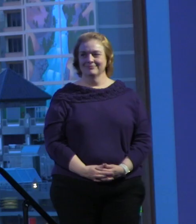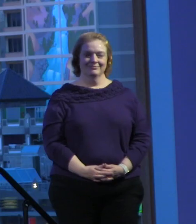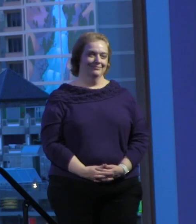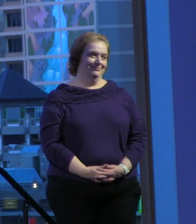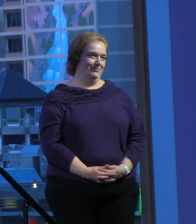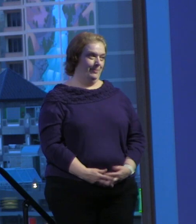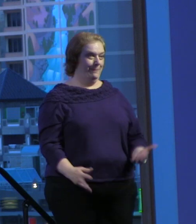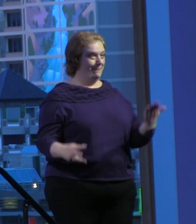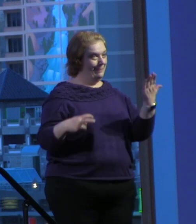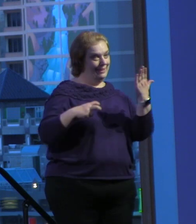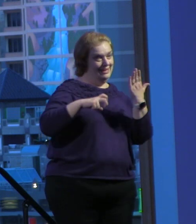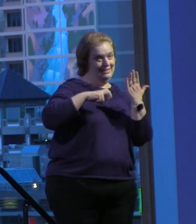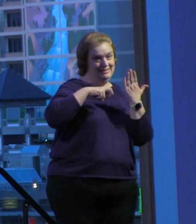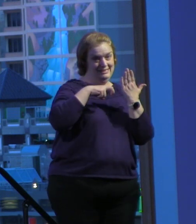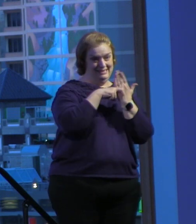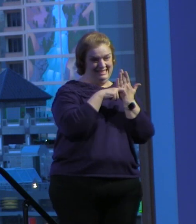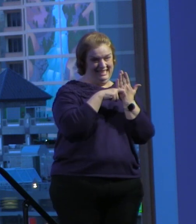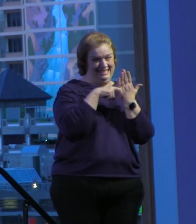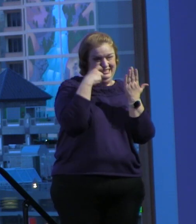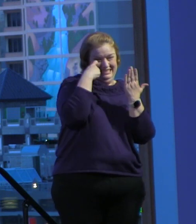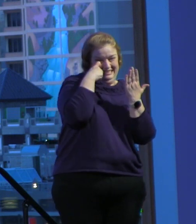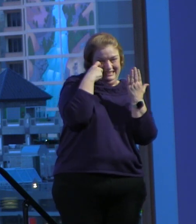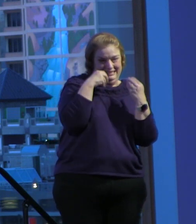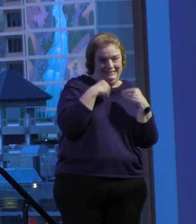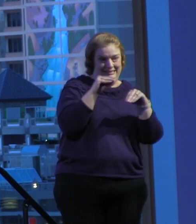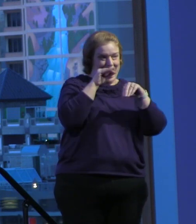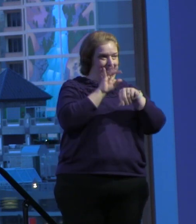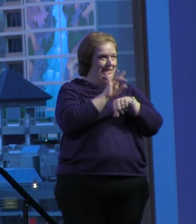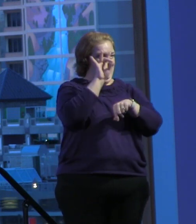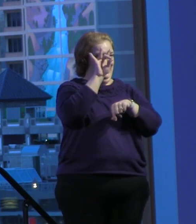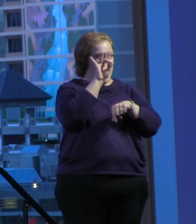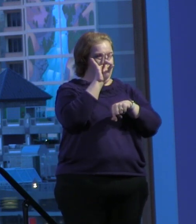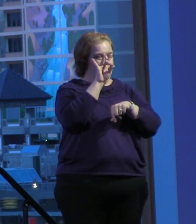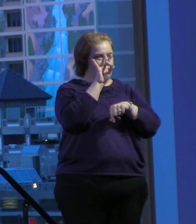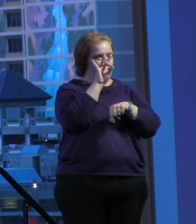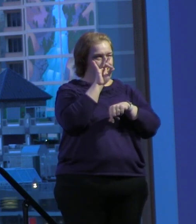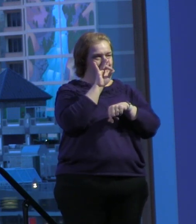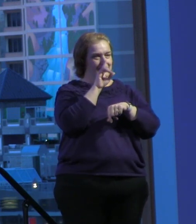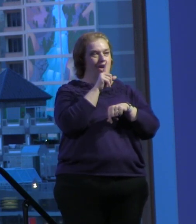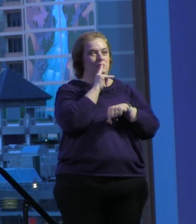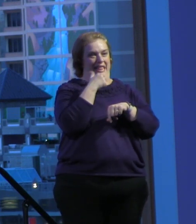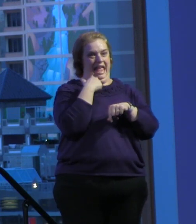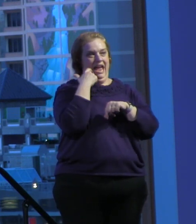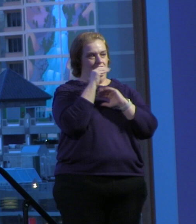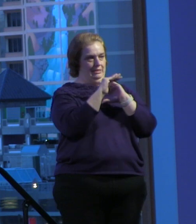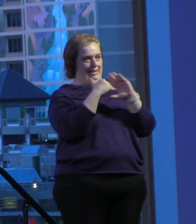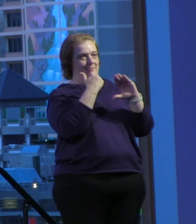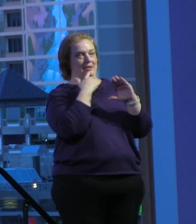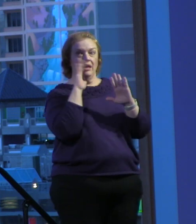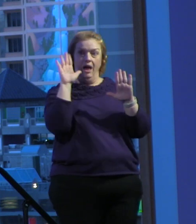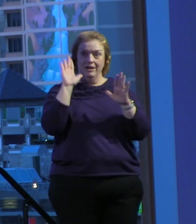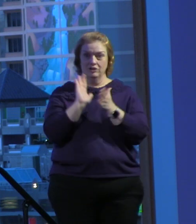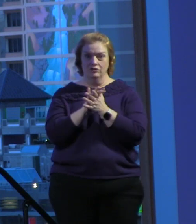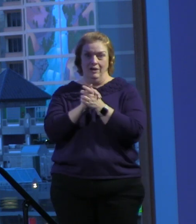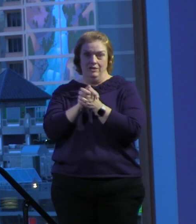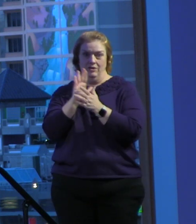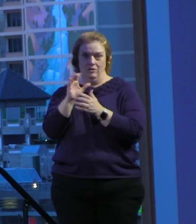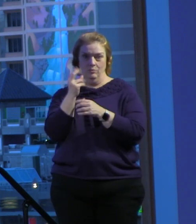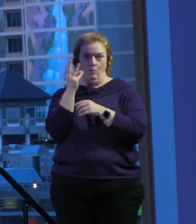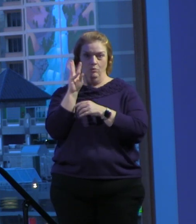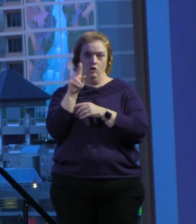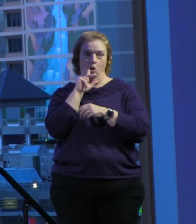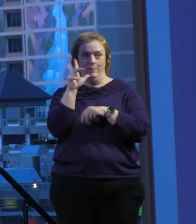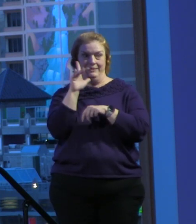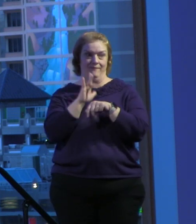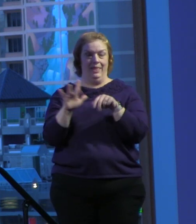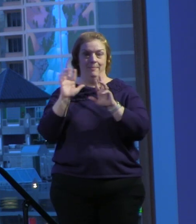And tickets to that show actually just went live at 8 o'clock. So it sent me an email even saying, hey, congratulations, your show is